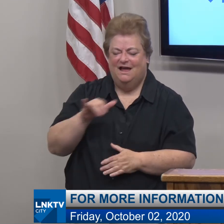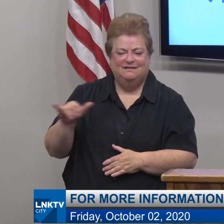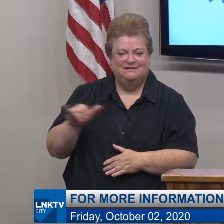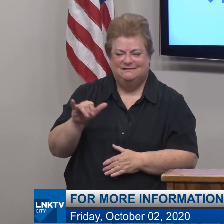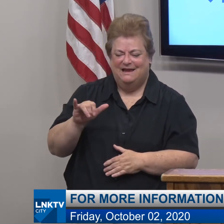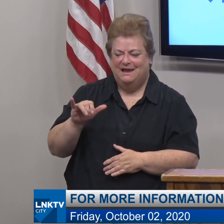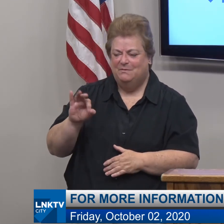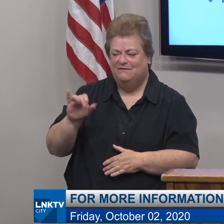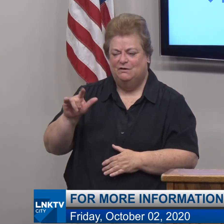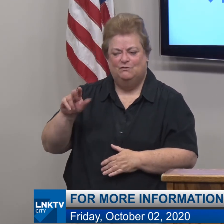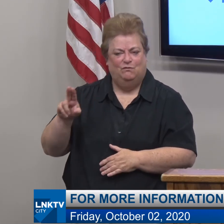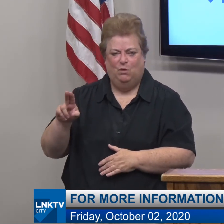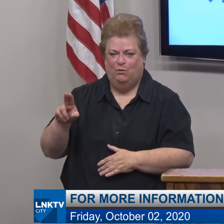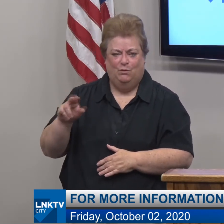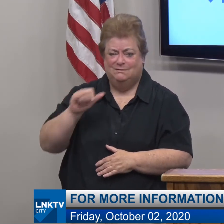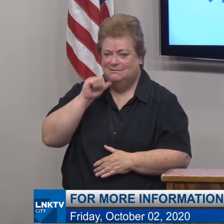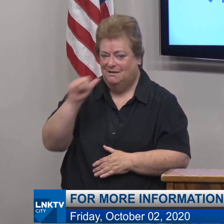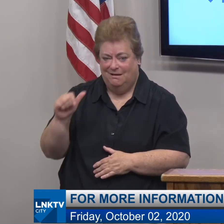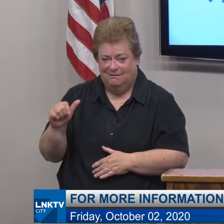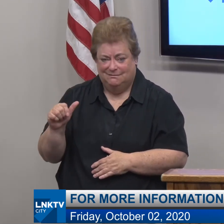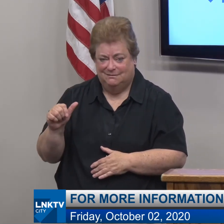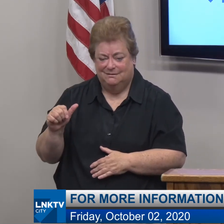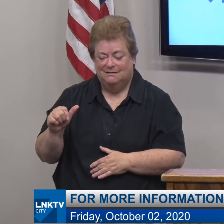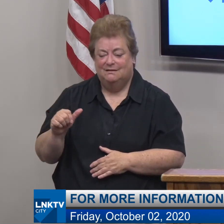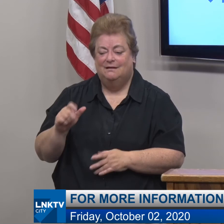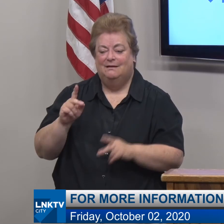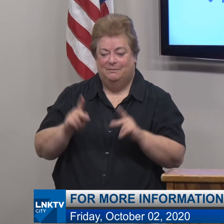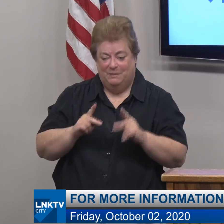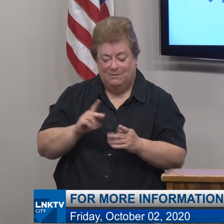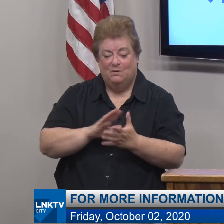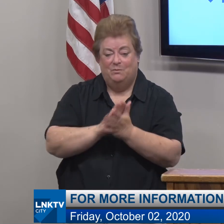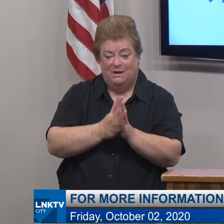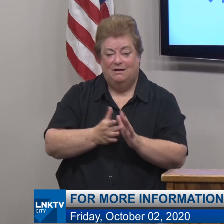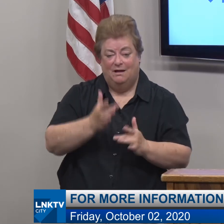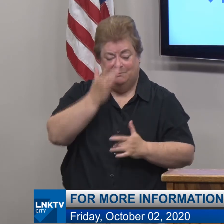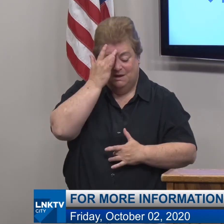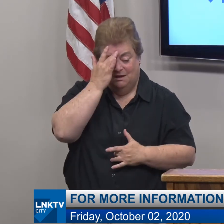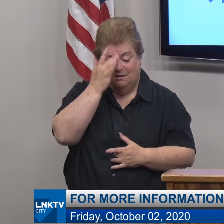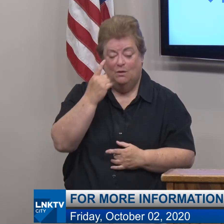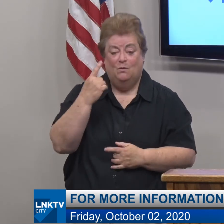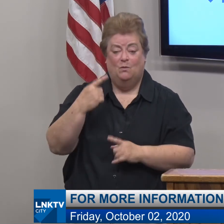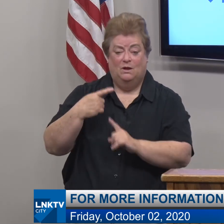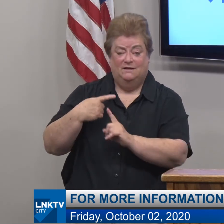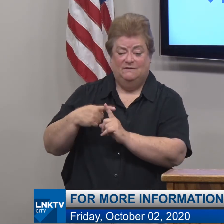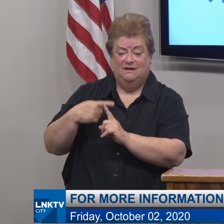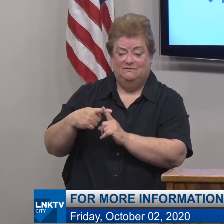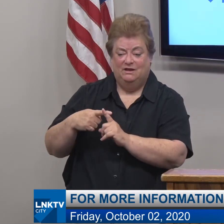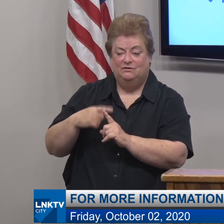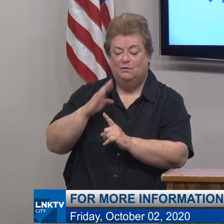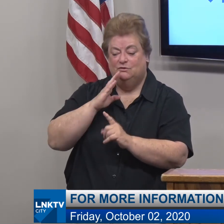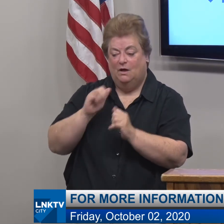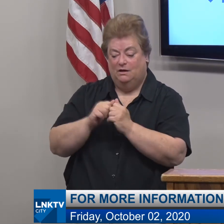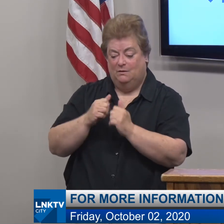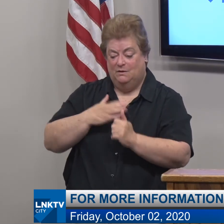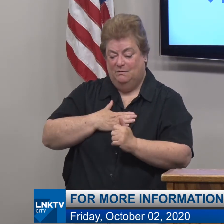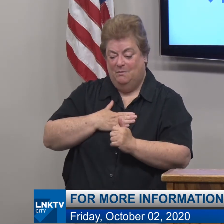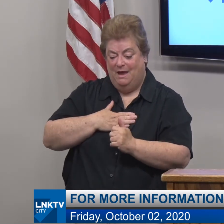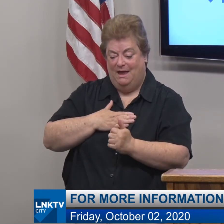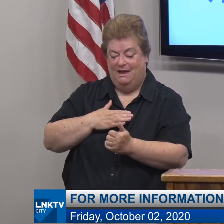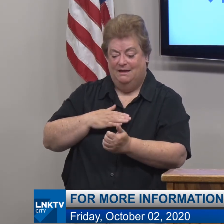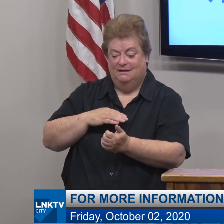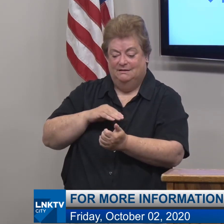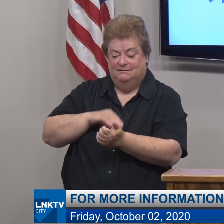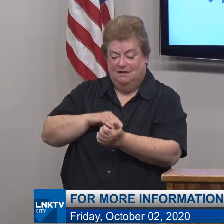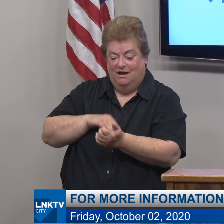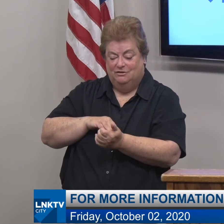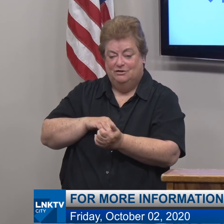not like having the flu. People are ill. I think one of the advantages in talking with my healthcare providers, and some of